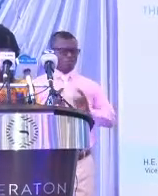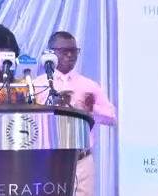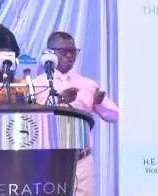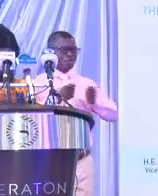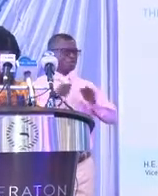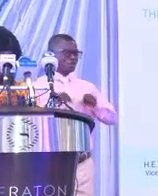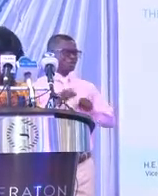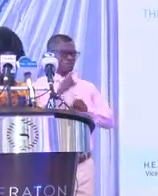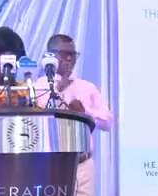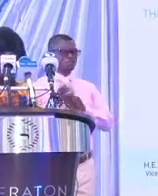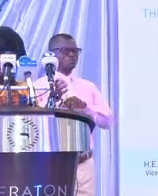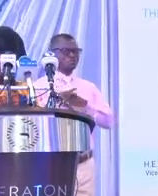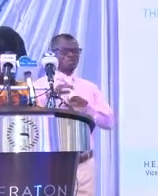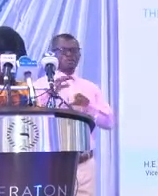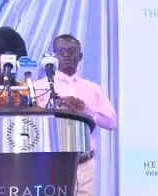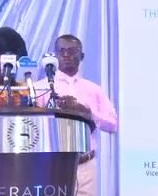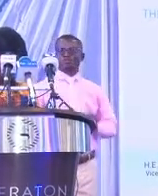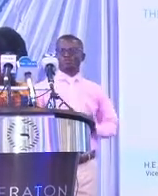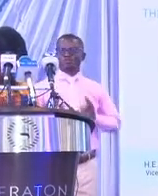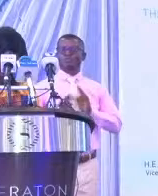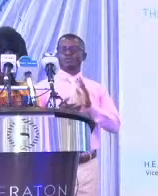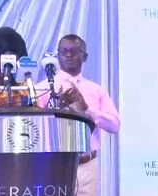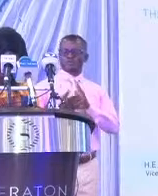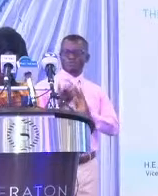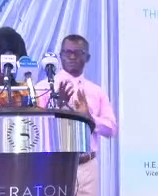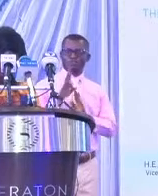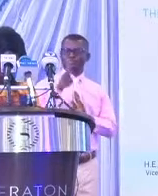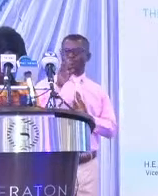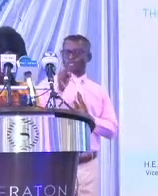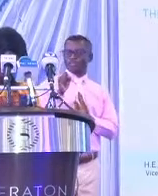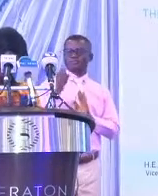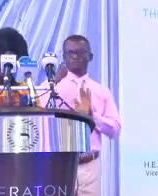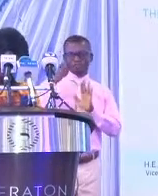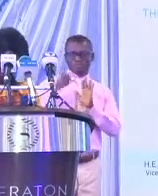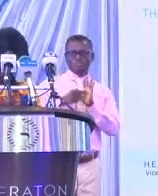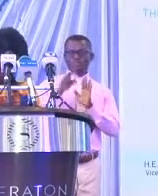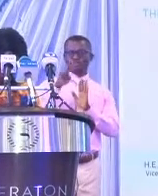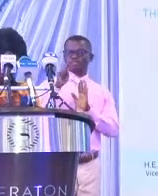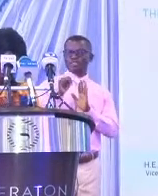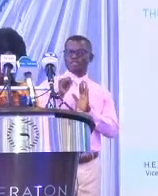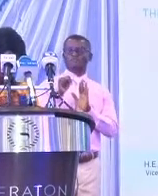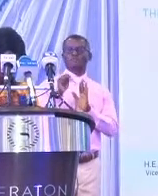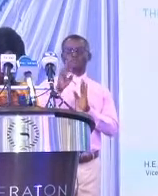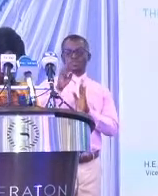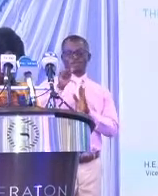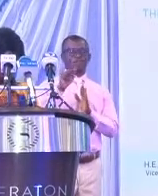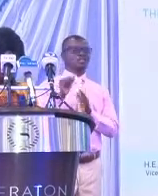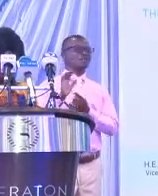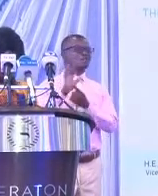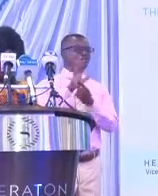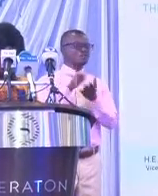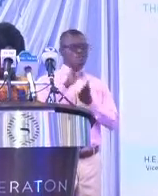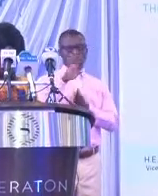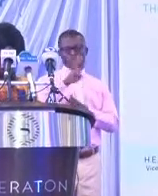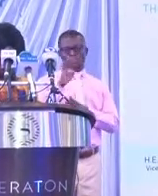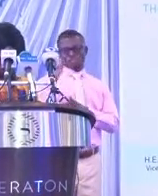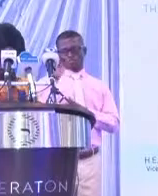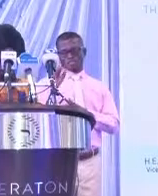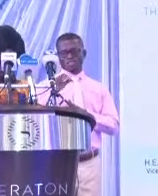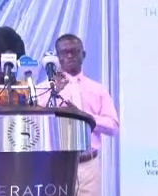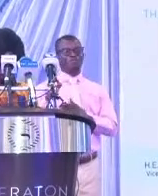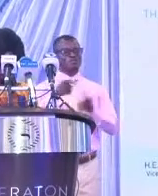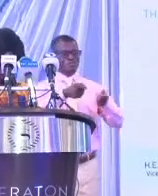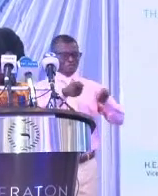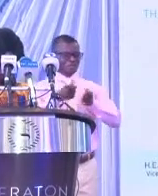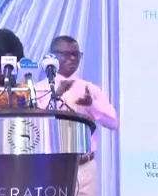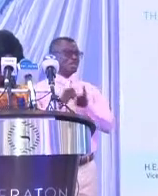technology. Now, the United States in their data have shown, the United Nations rather in their data have shown that 40% of trafficking that